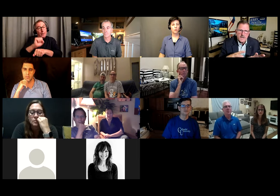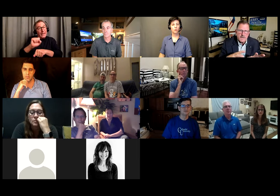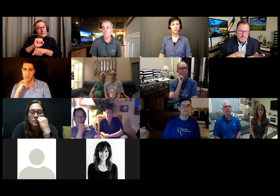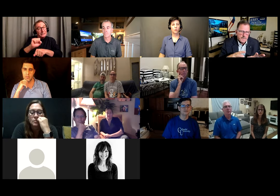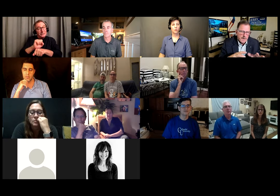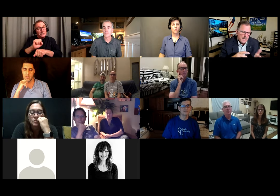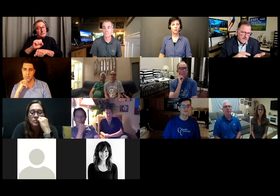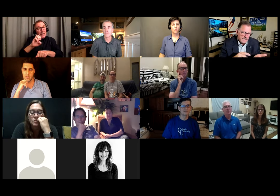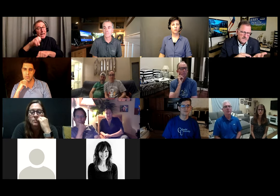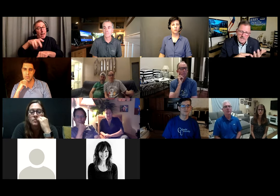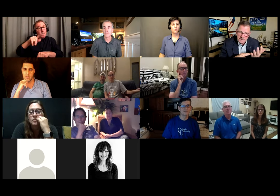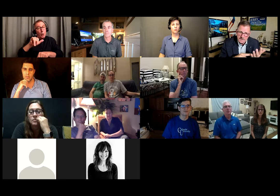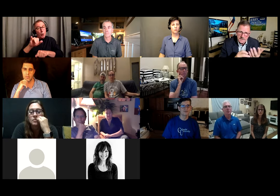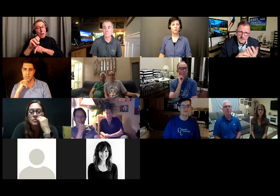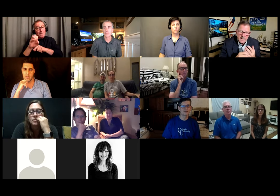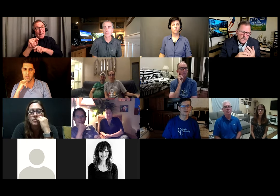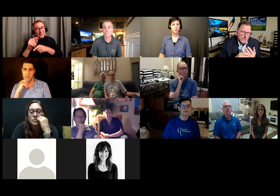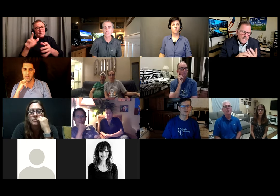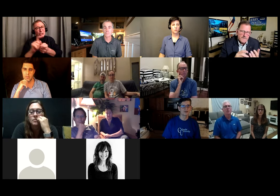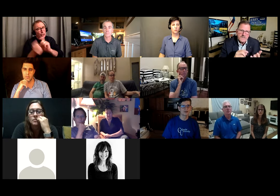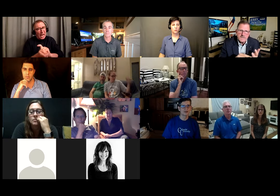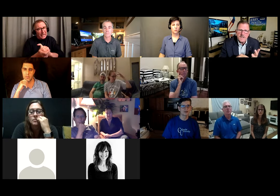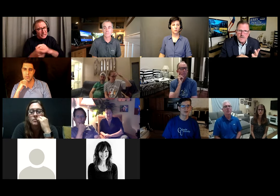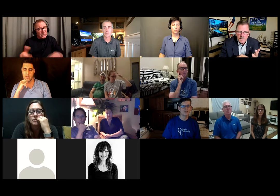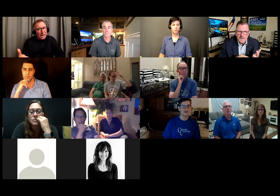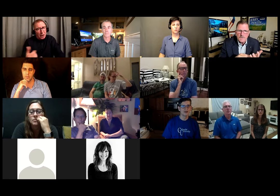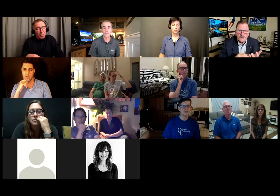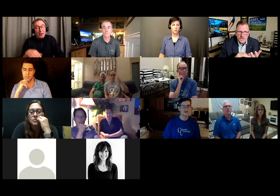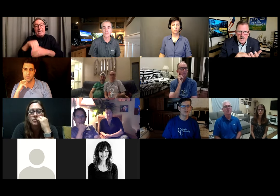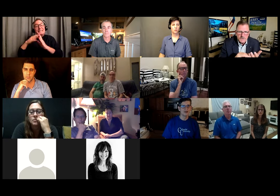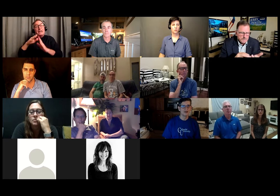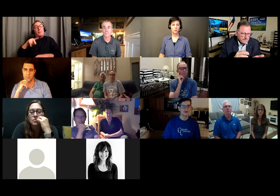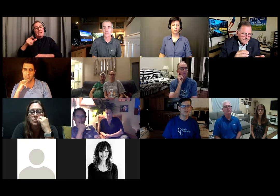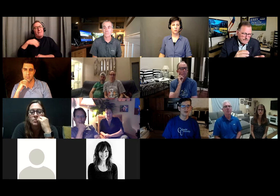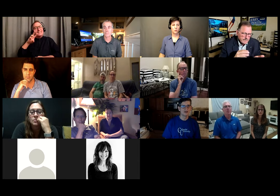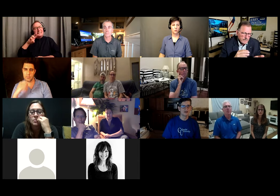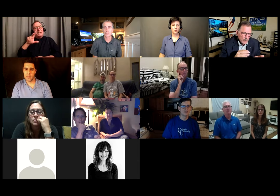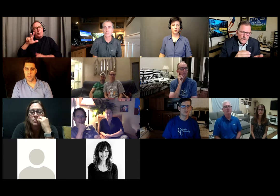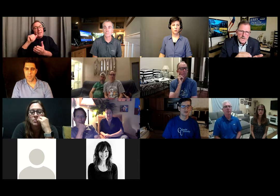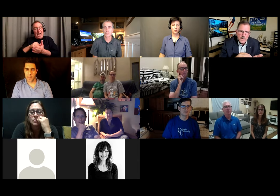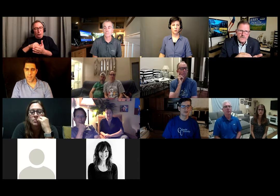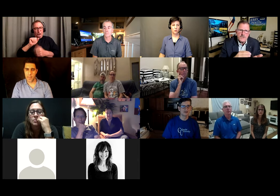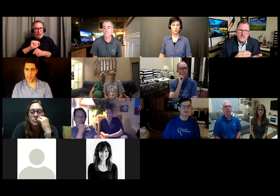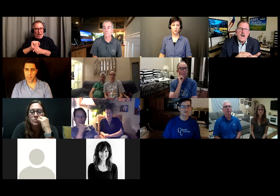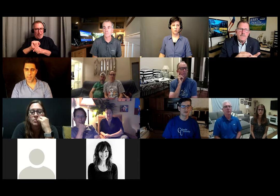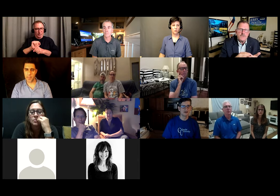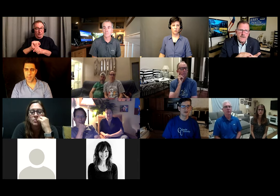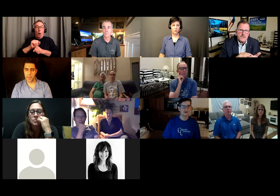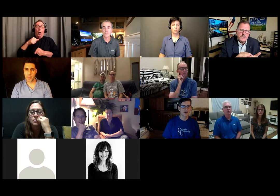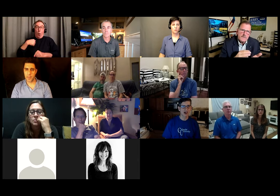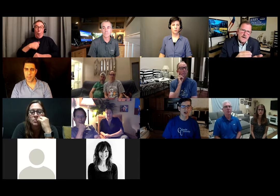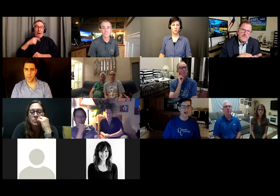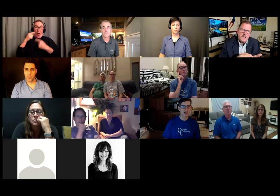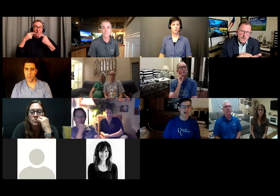changed. In the city of Pleasanton, we have 63,000 jobs. We're known as a